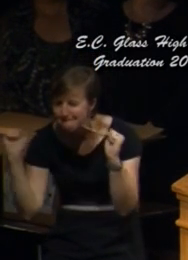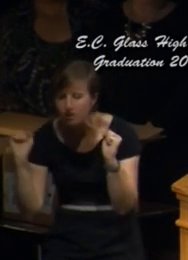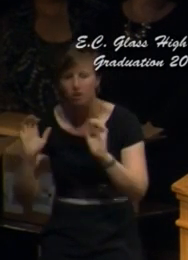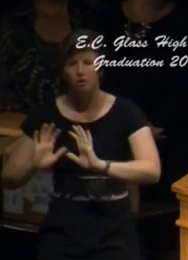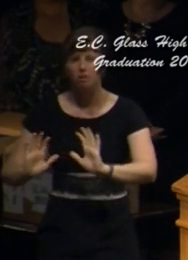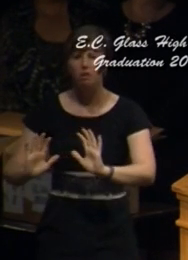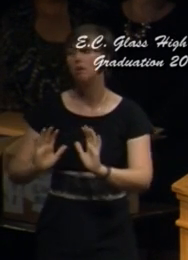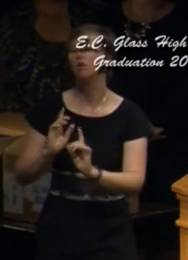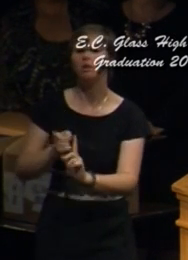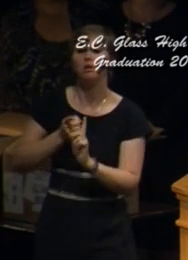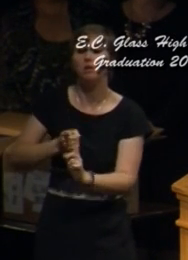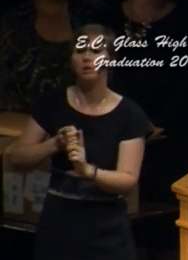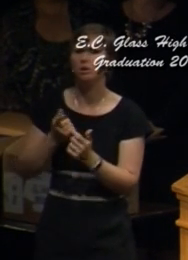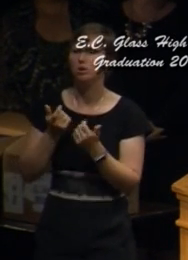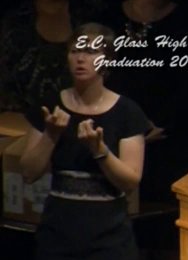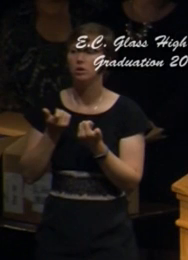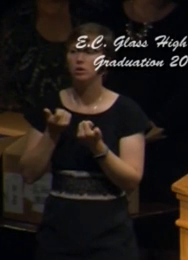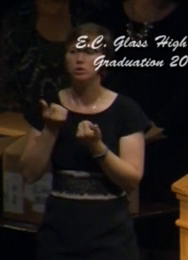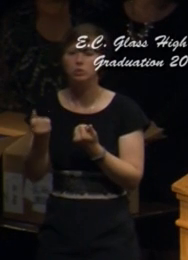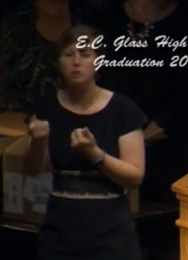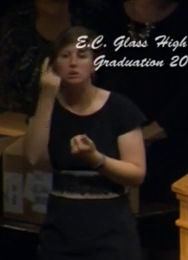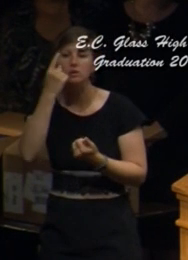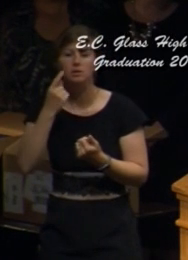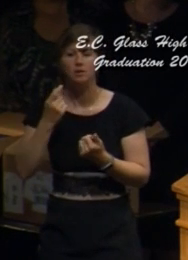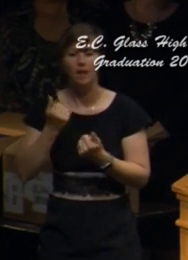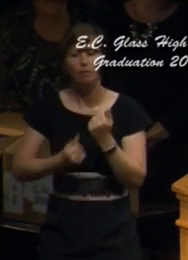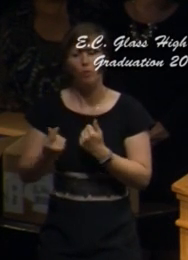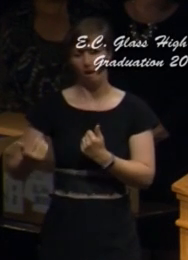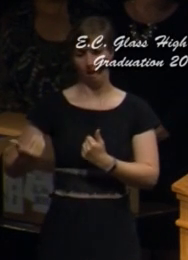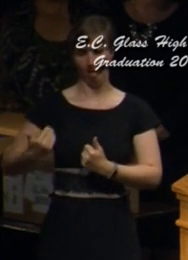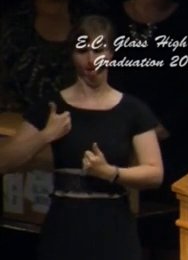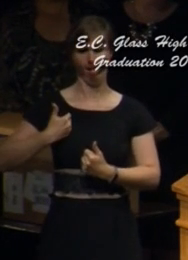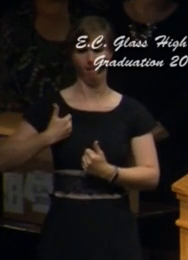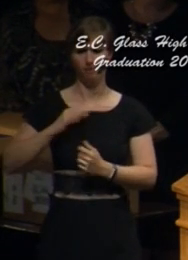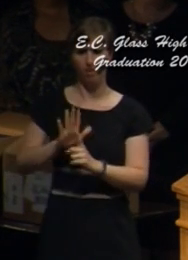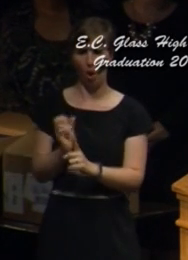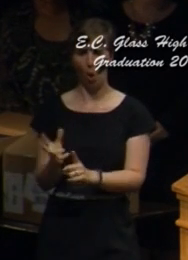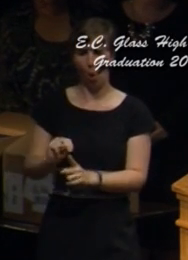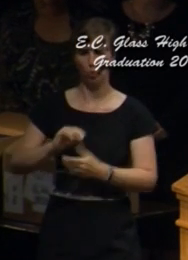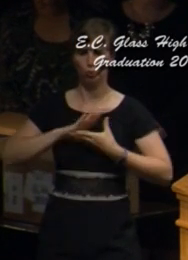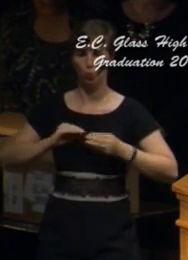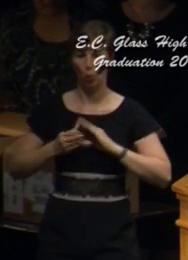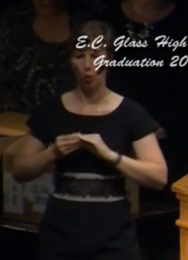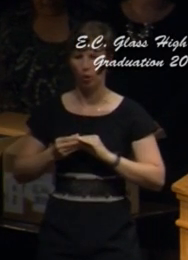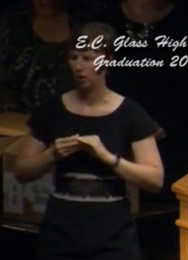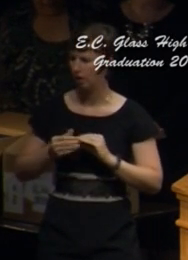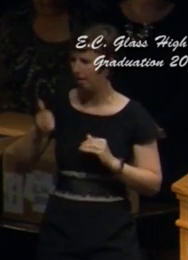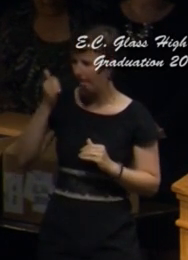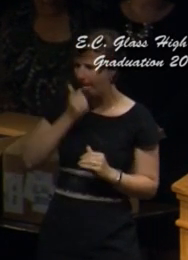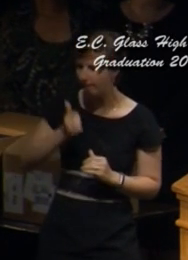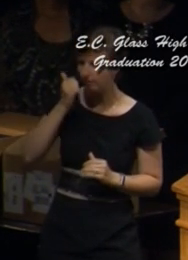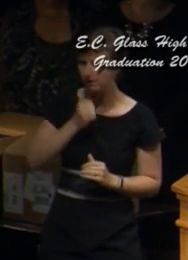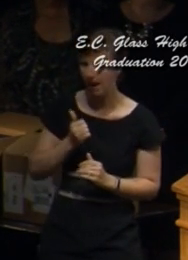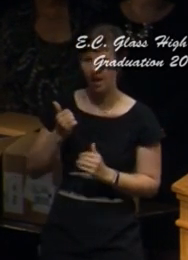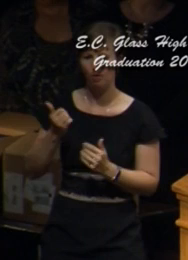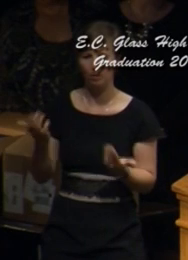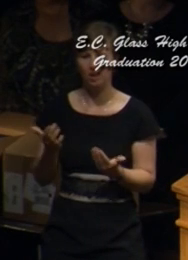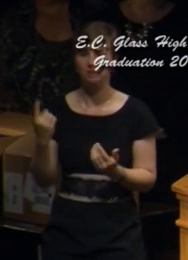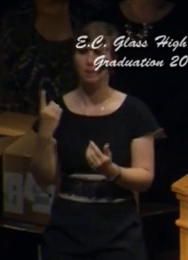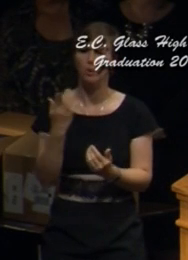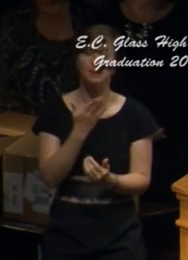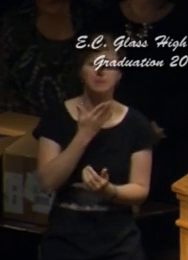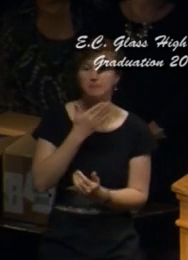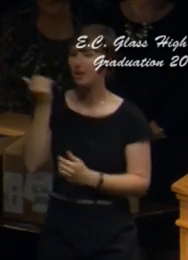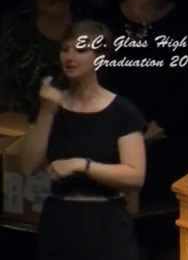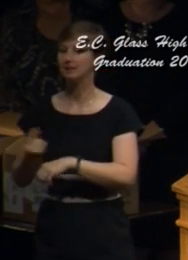of this is to simply understand that these stories exist. Every day we walk this earth is someone's best day and someone